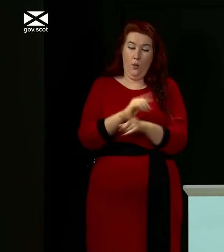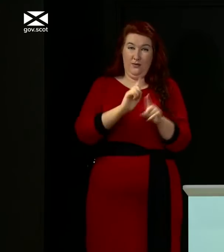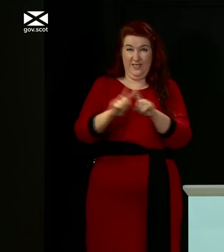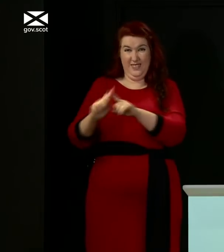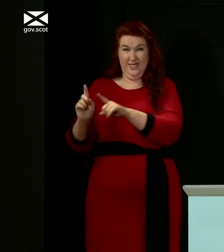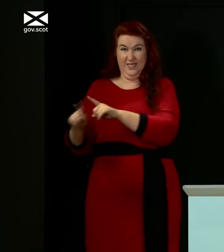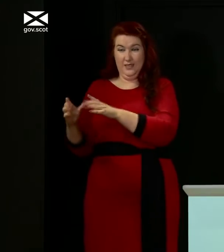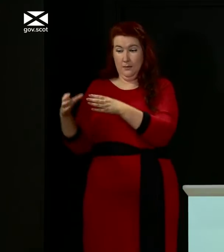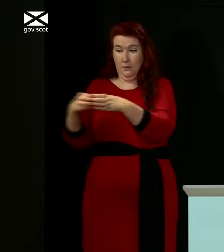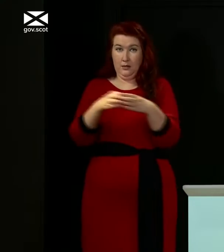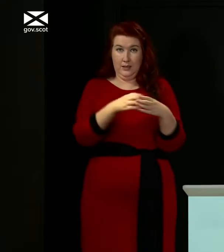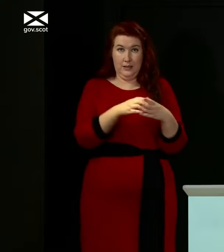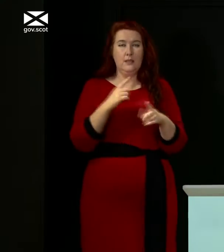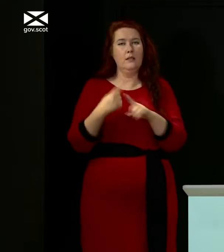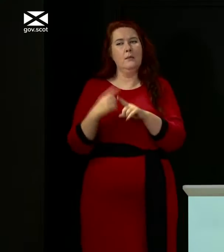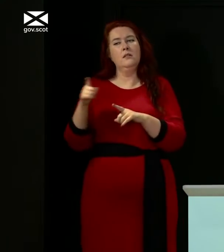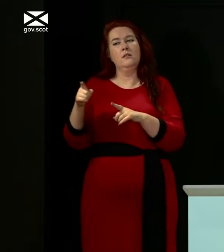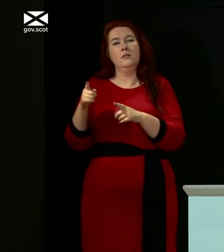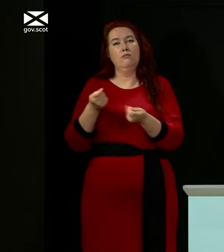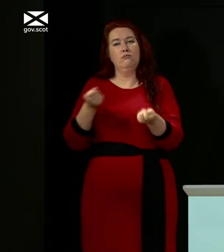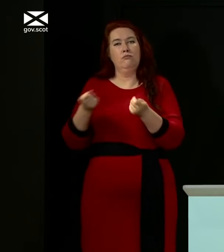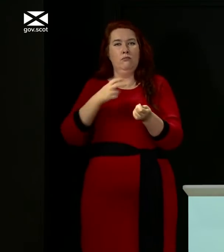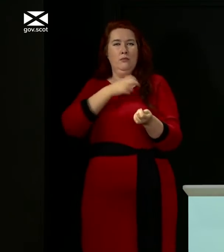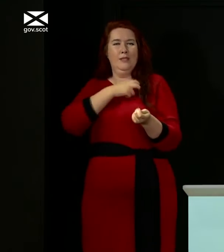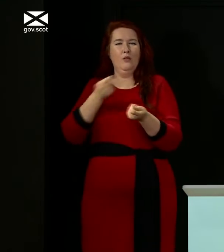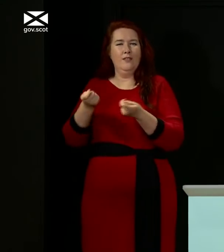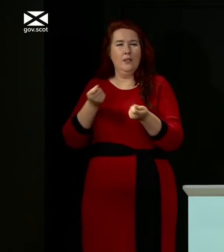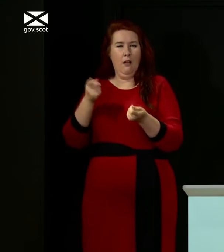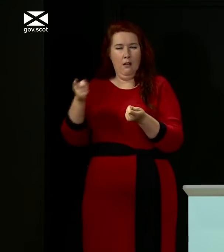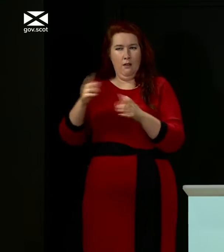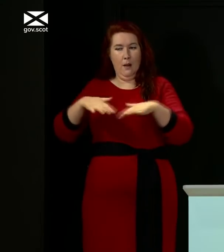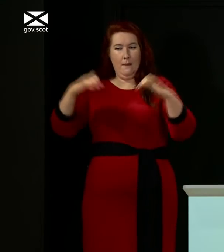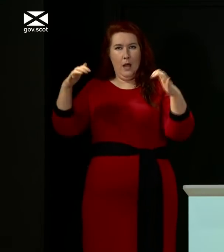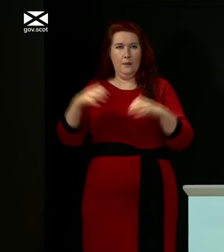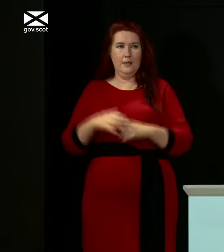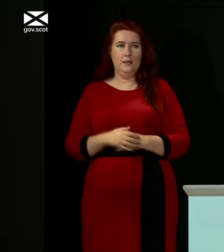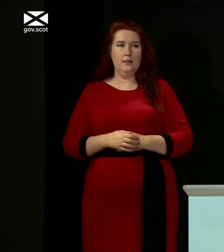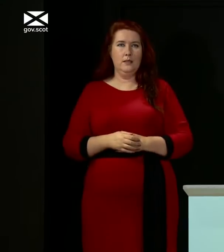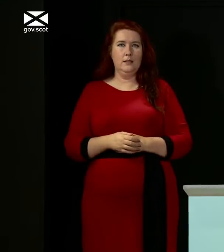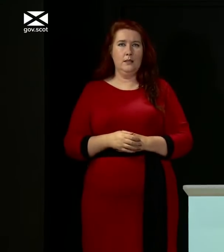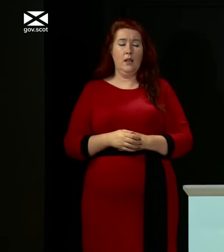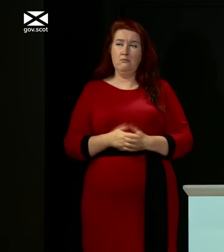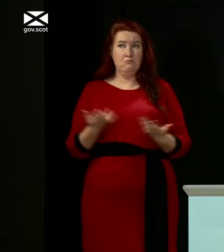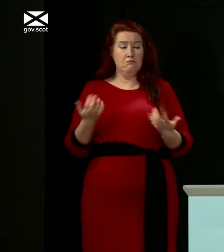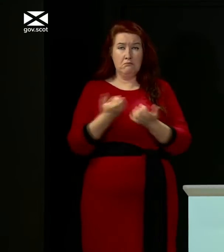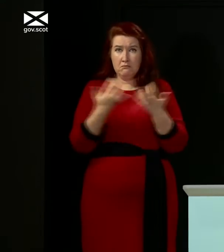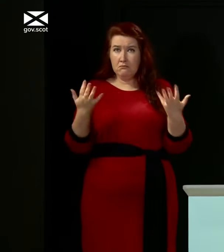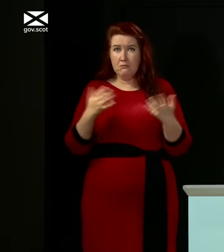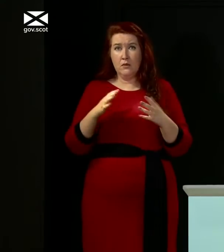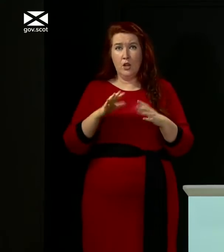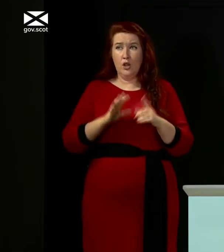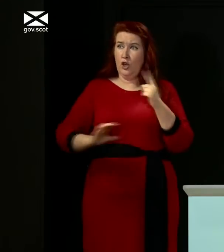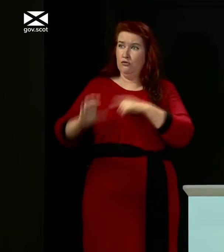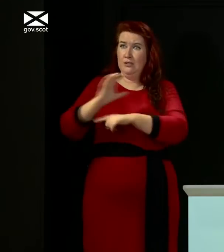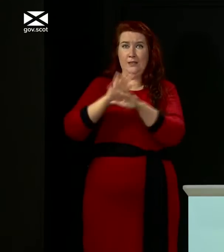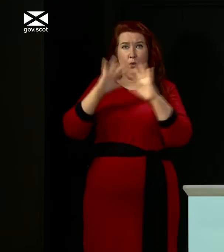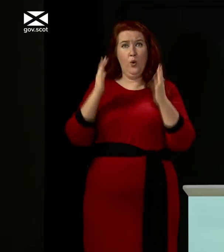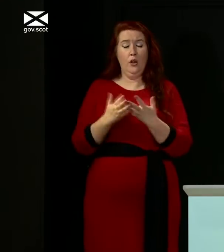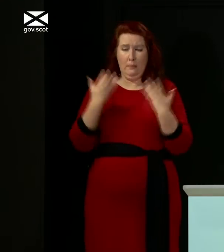Parliament has a role in that decision as well. Many countries have had elections over the course of this